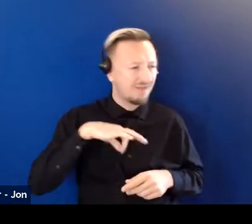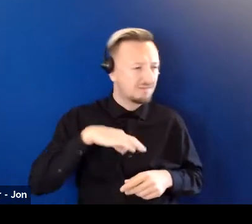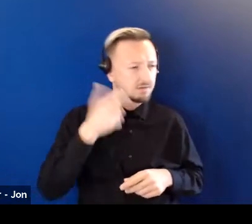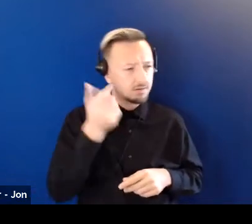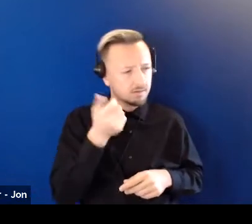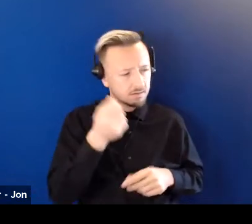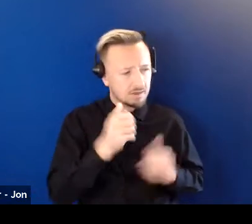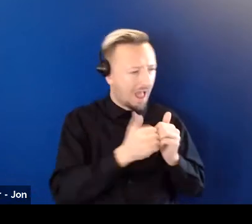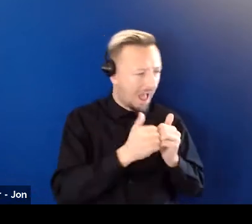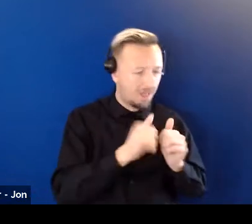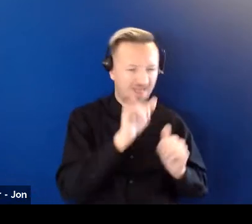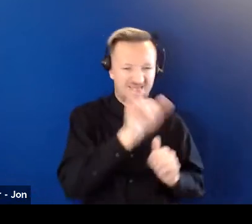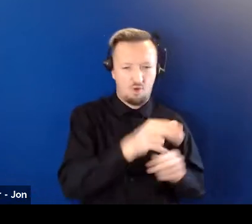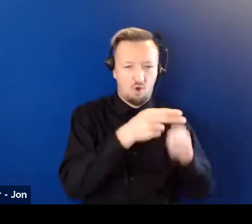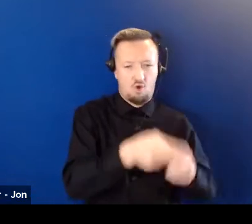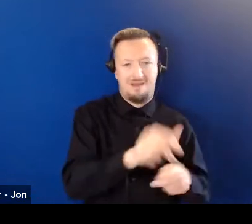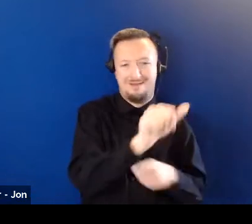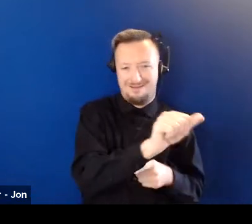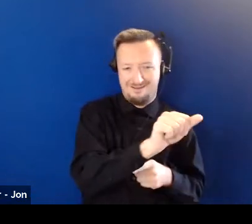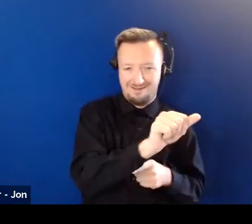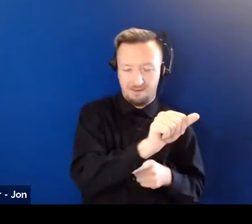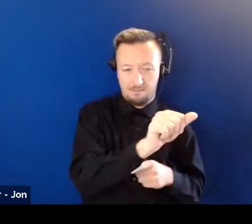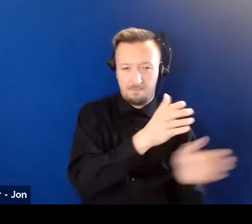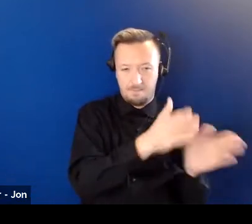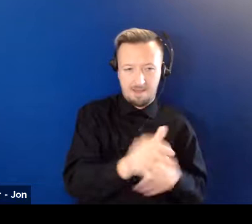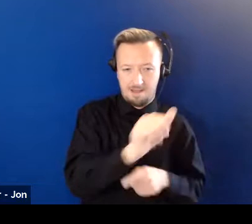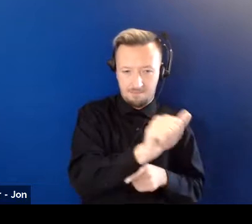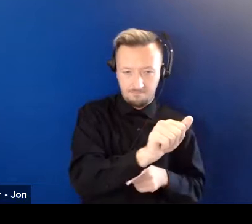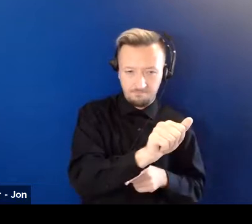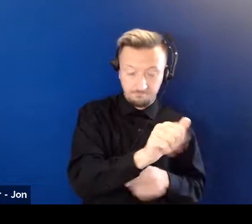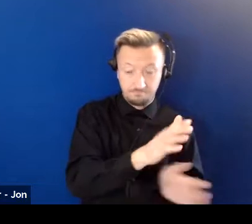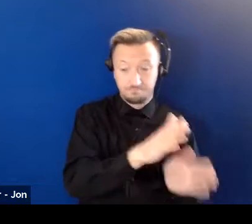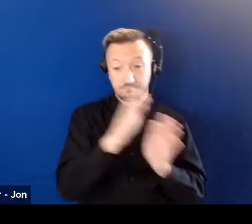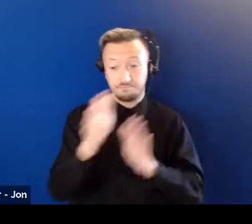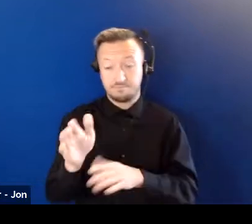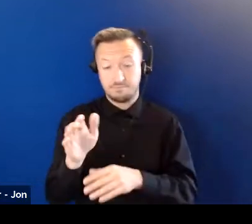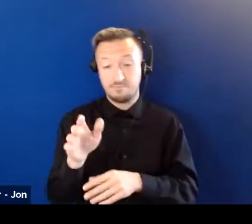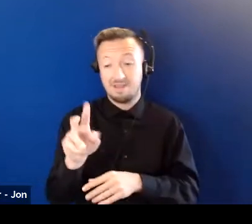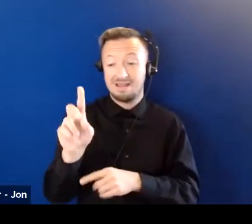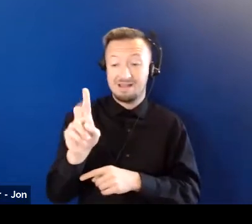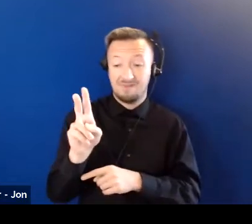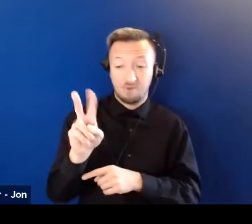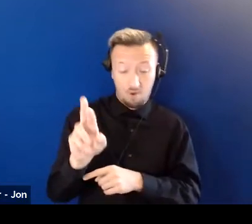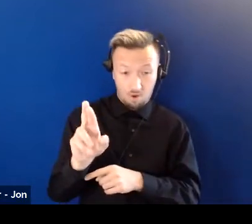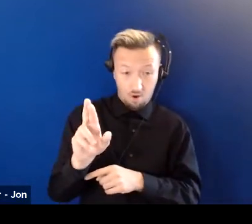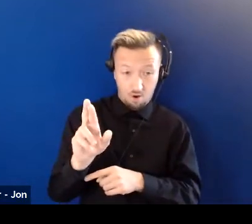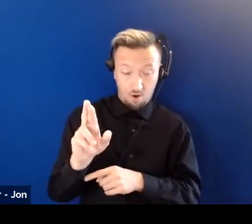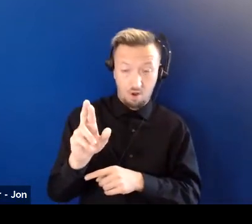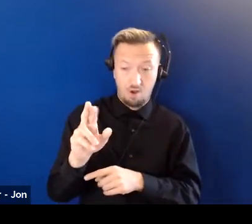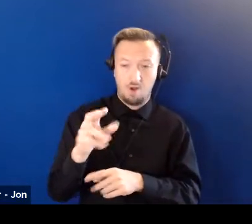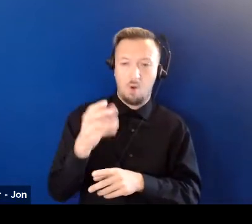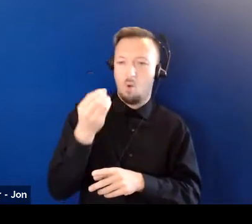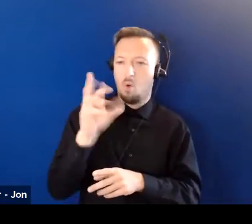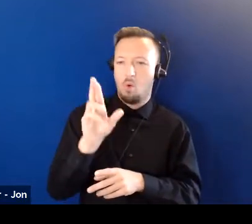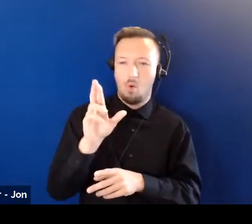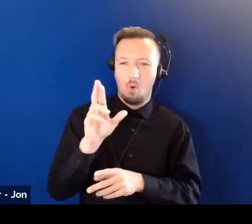Approaching them about being involved with the Division for Vocational Rehabilitation Services, or just be